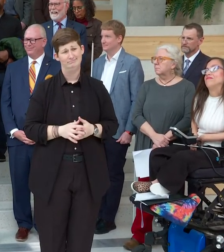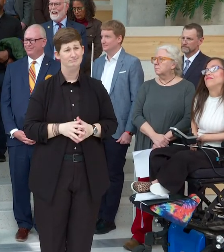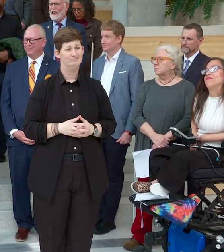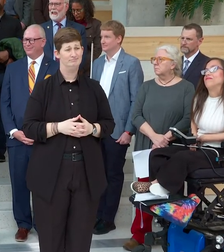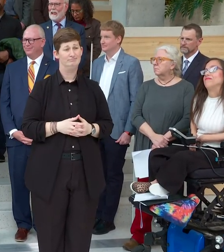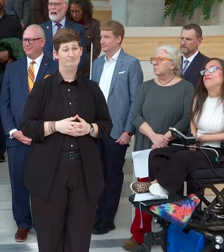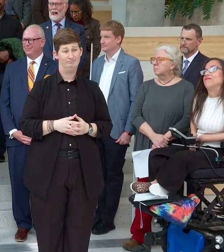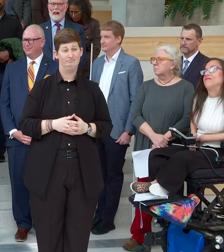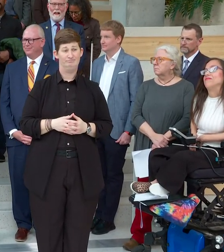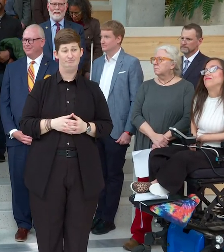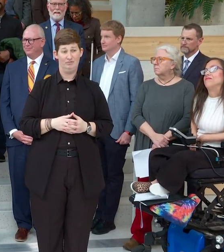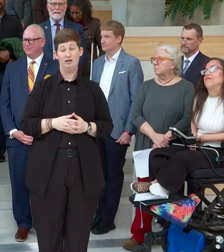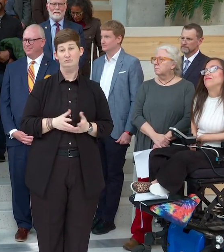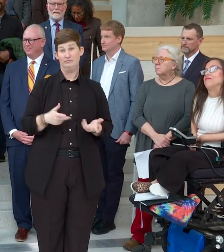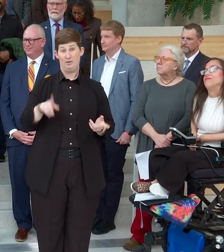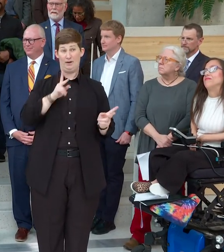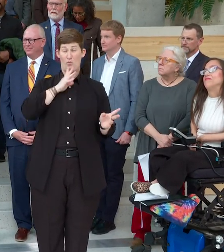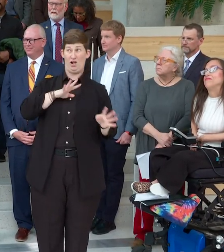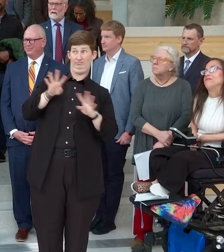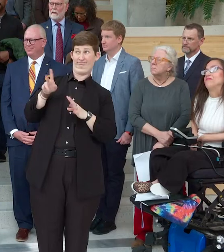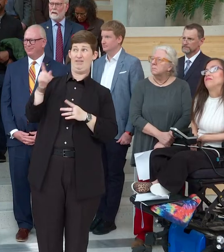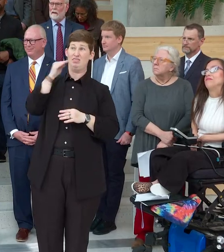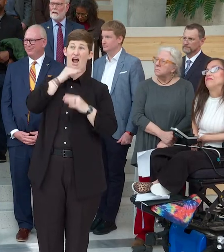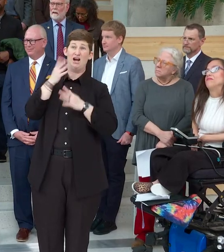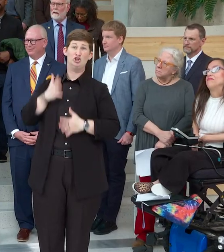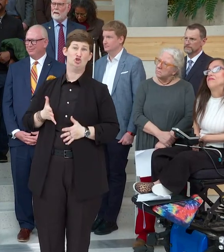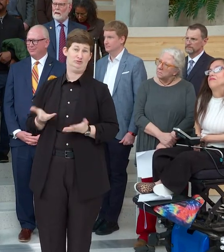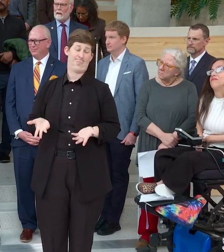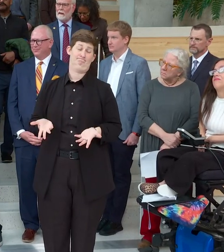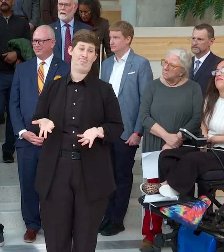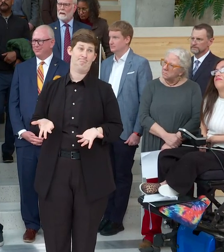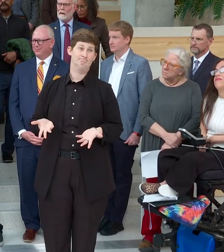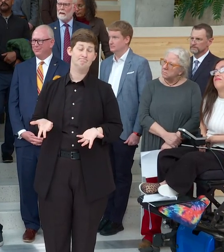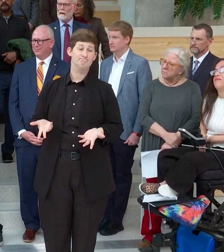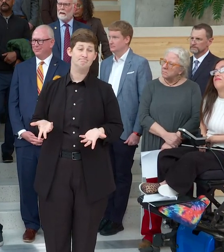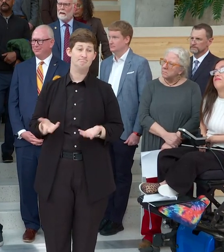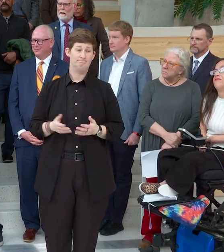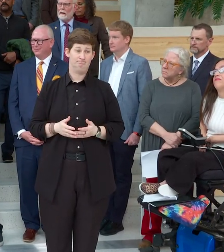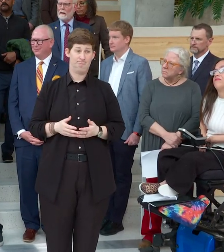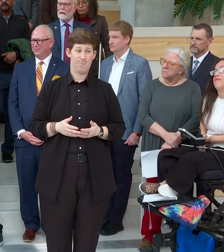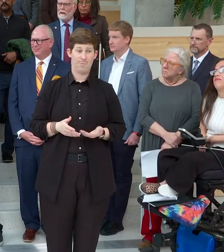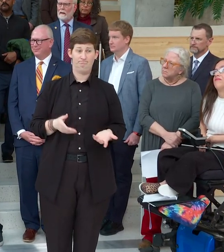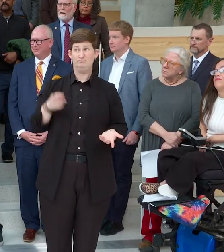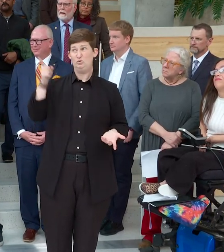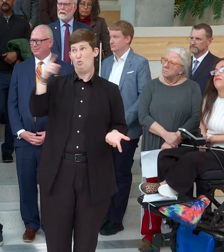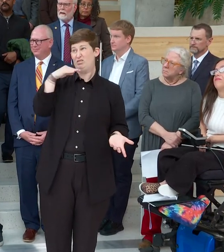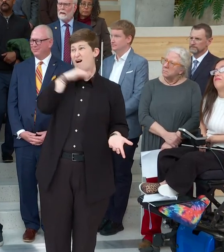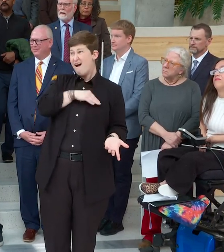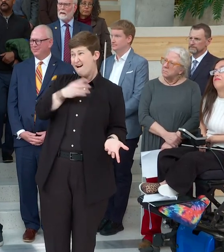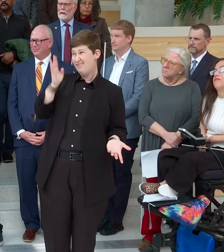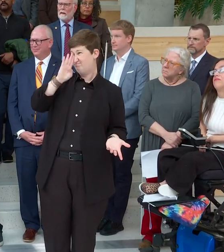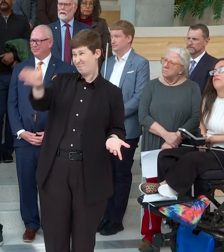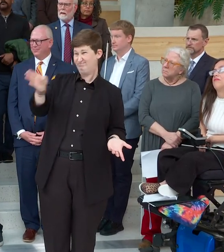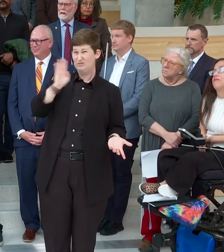liars. And I'll be one of the first people out there saying that you lied.